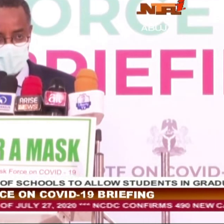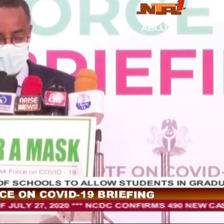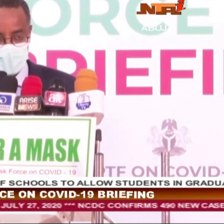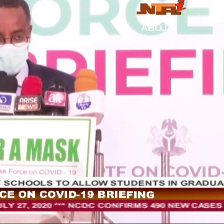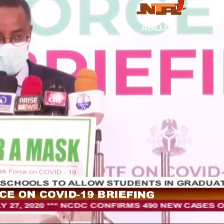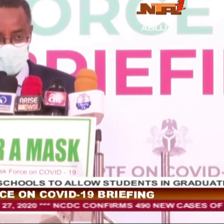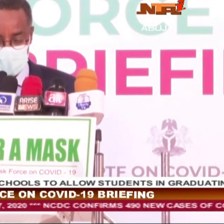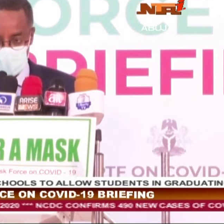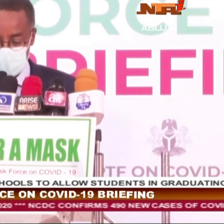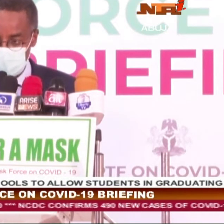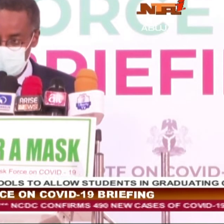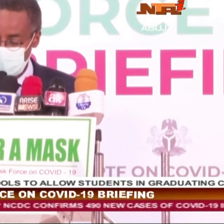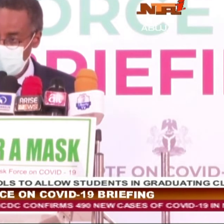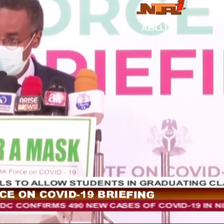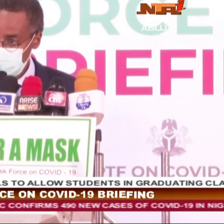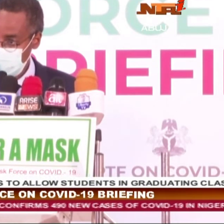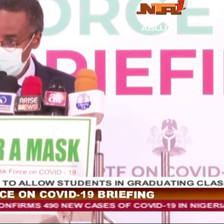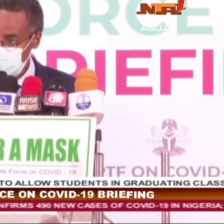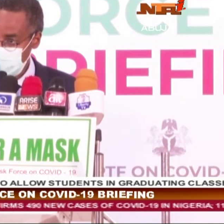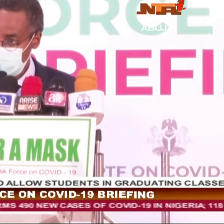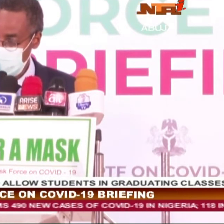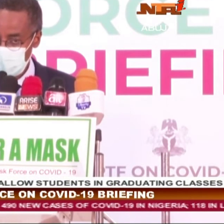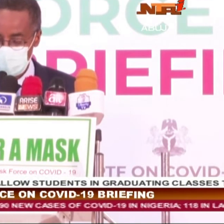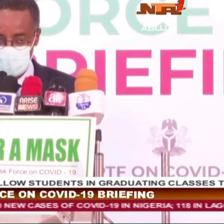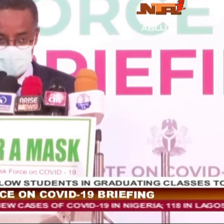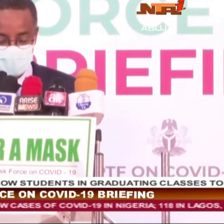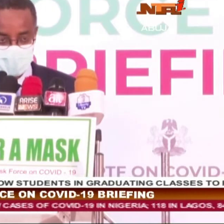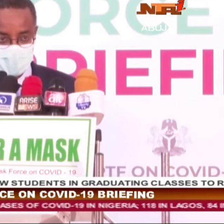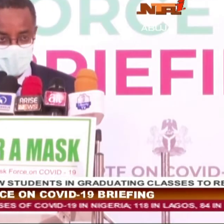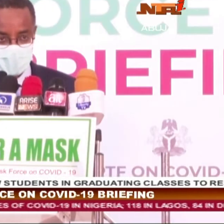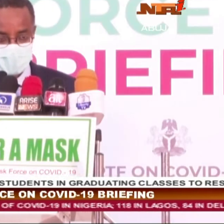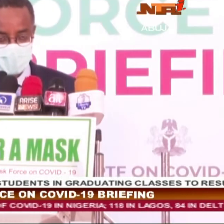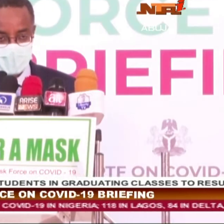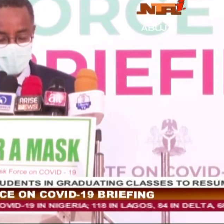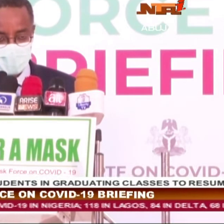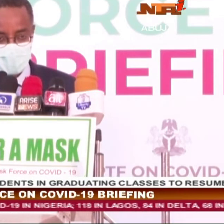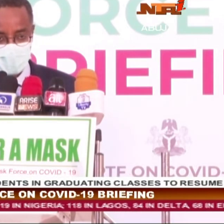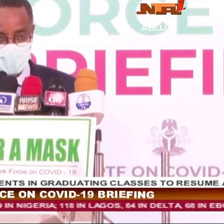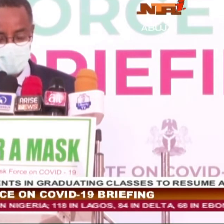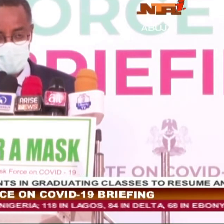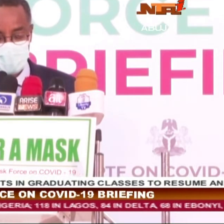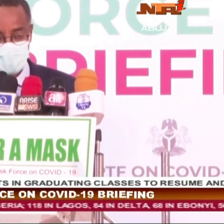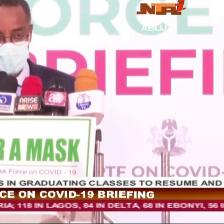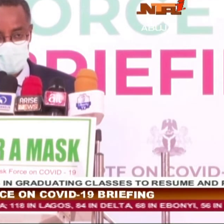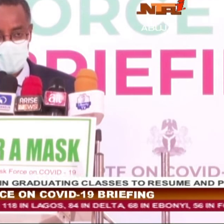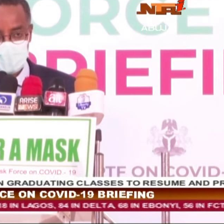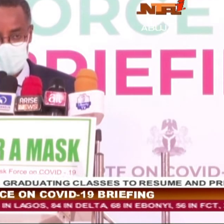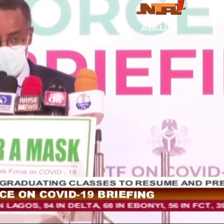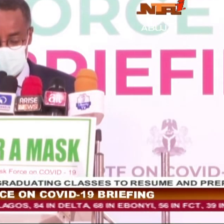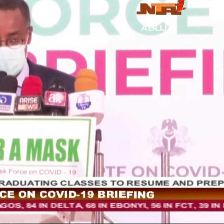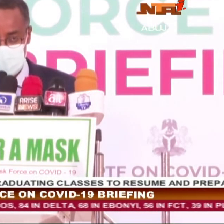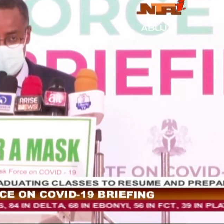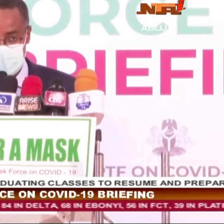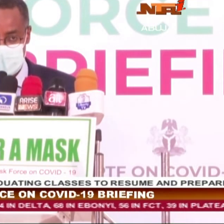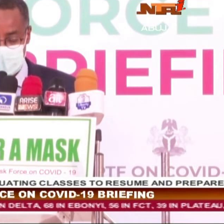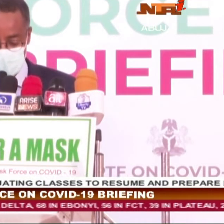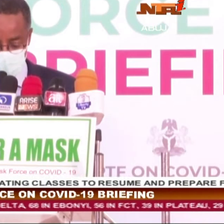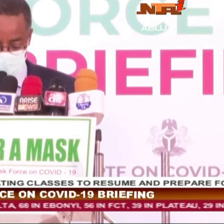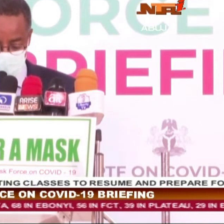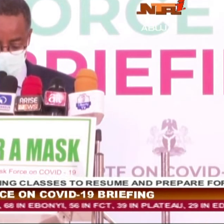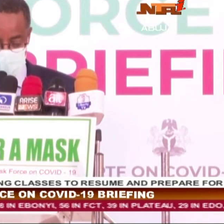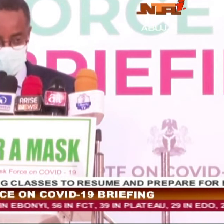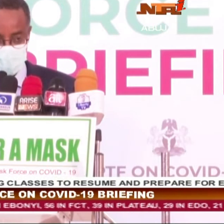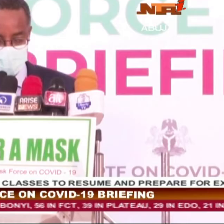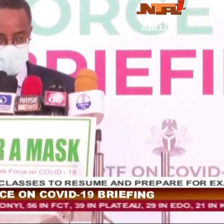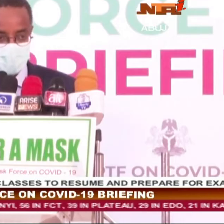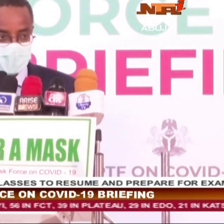are putting in terms of the hotspots. We will be precision targeting these areas, not only to increase testing,